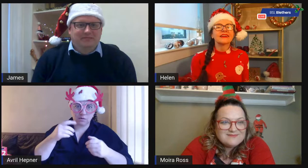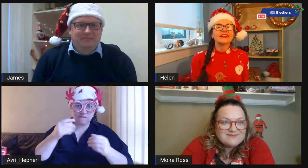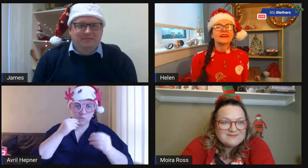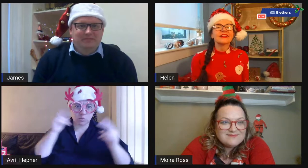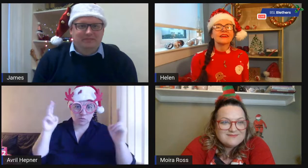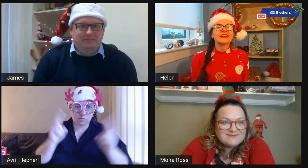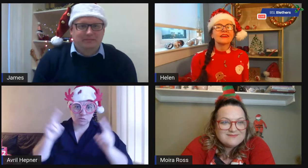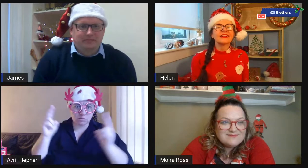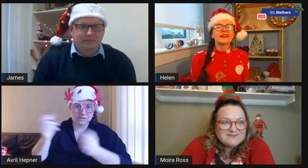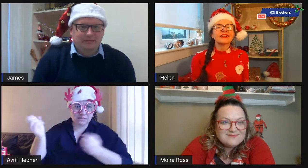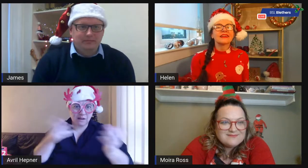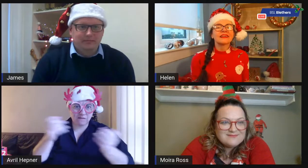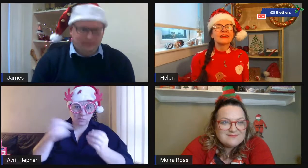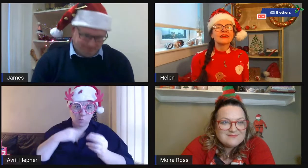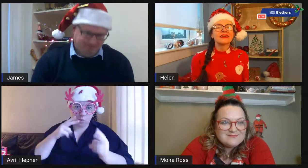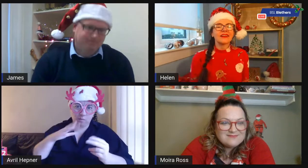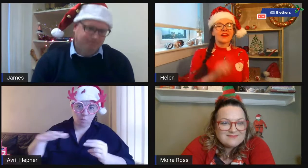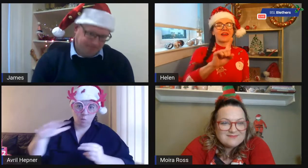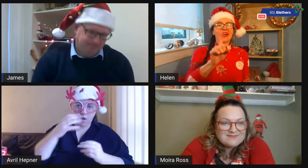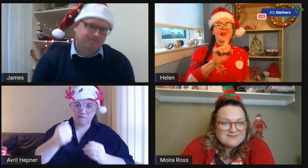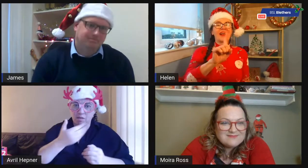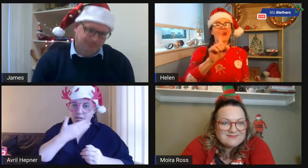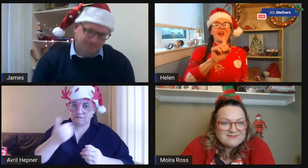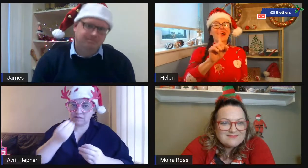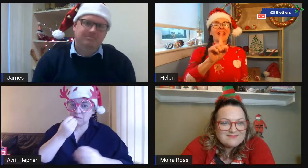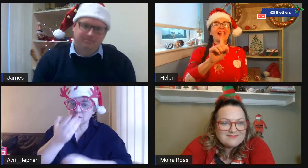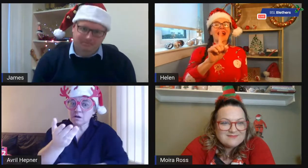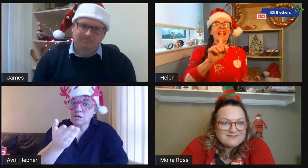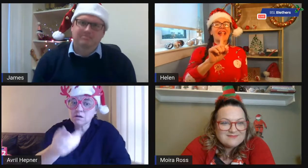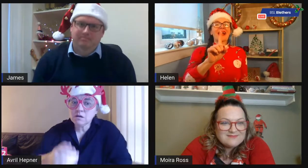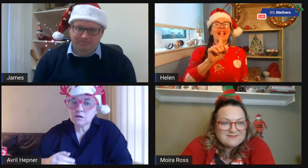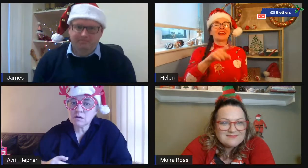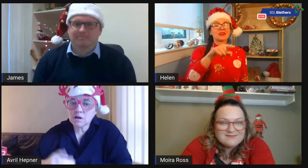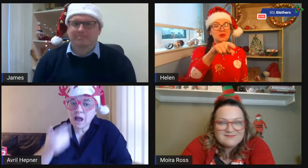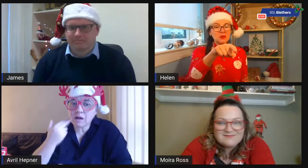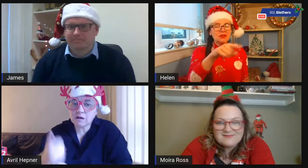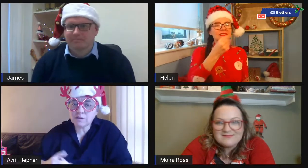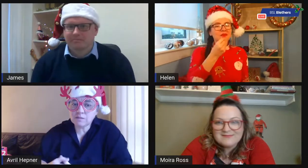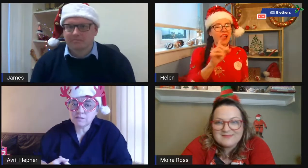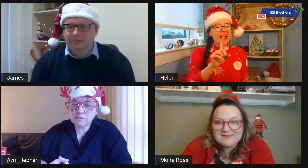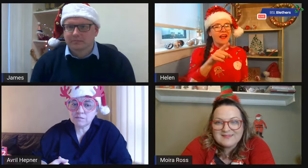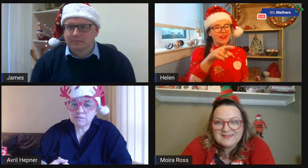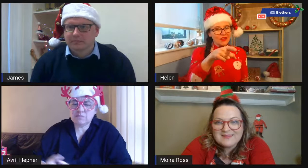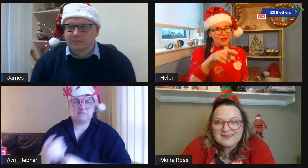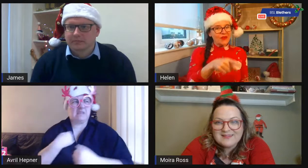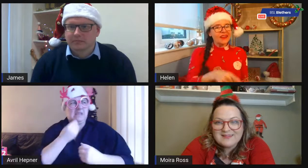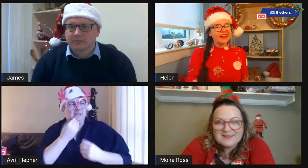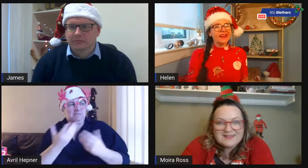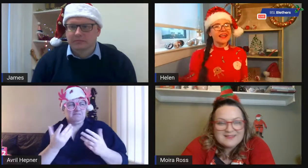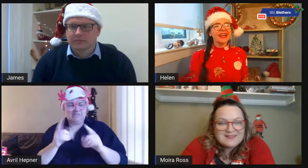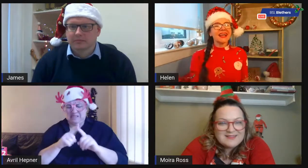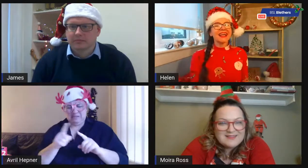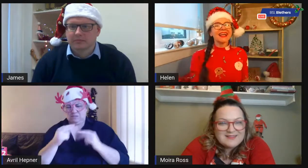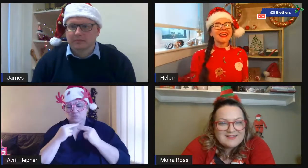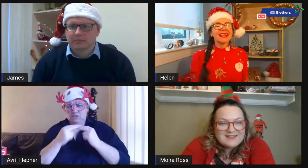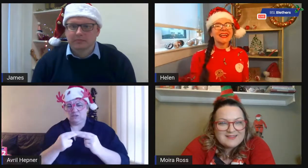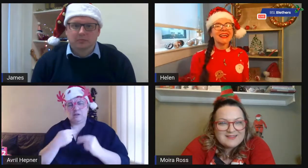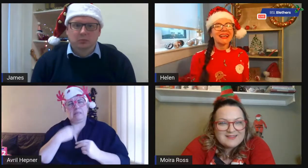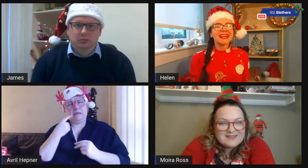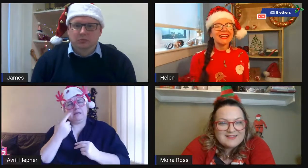Well, I mean, I think the shops are selling out, so I'm sure you'll all get your Christmas orders in soon. What about